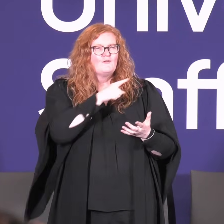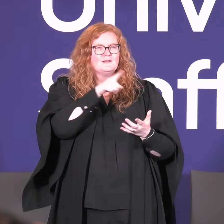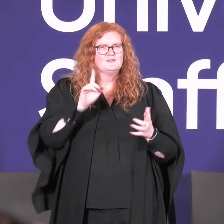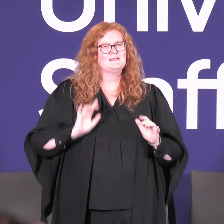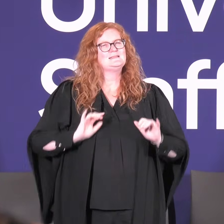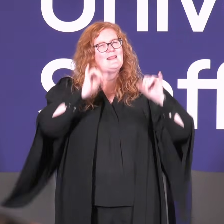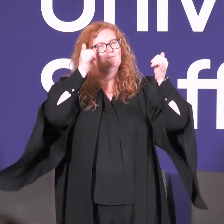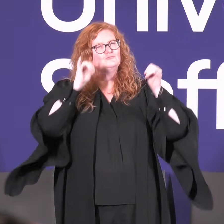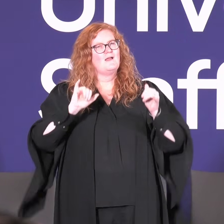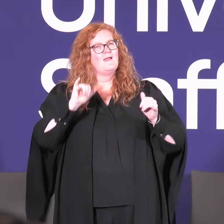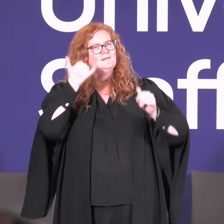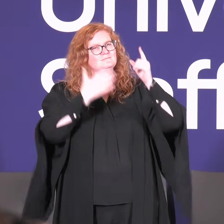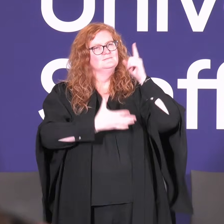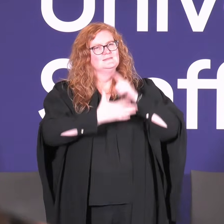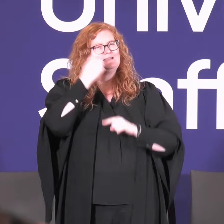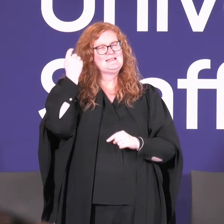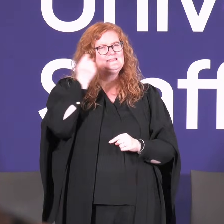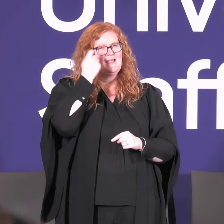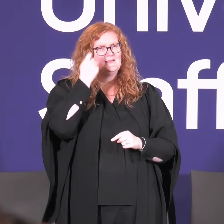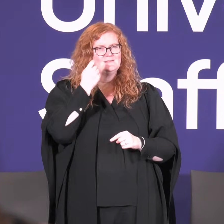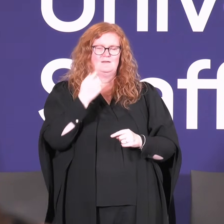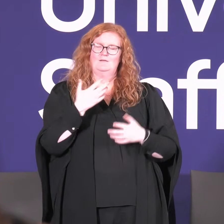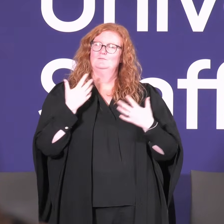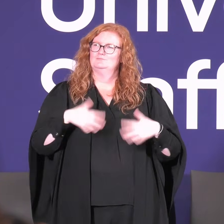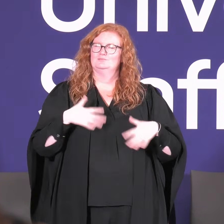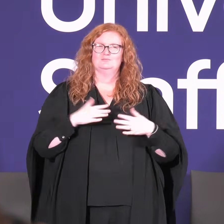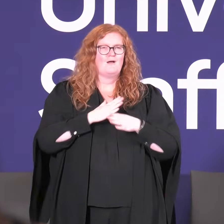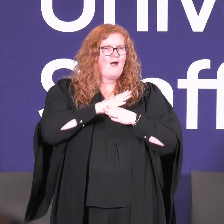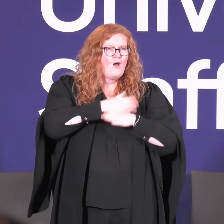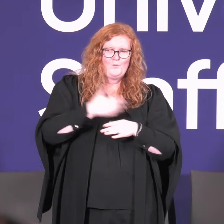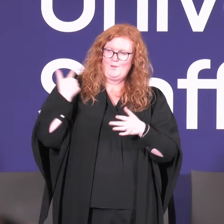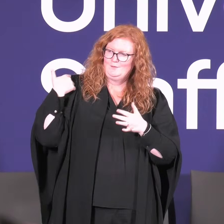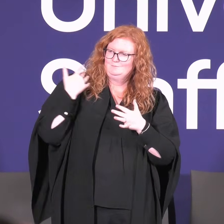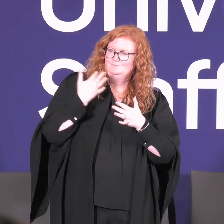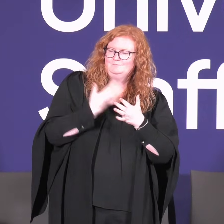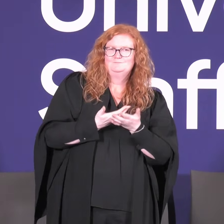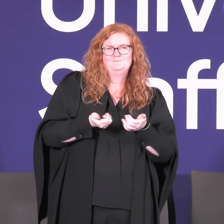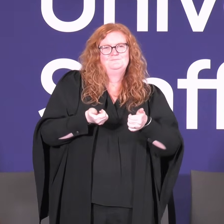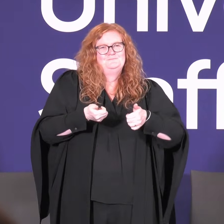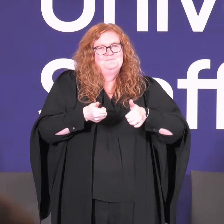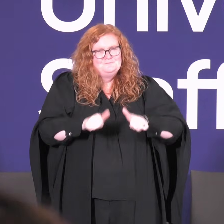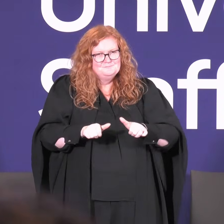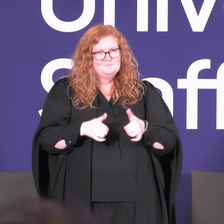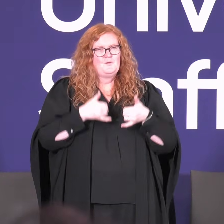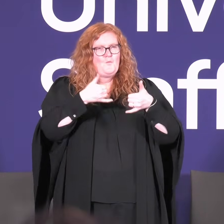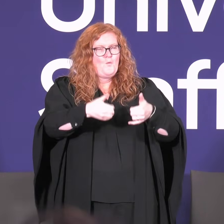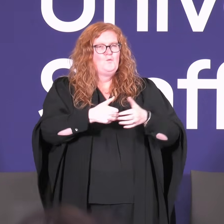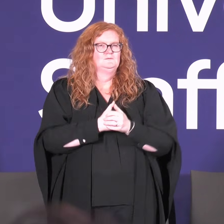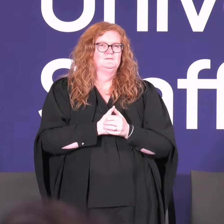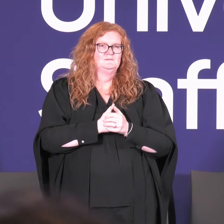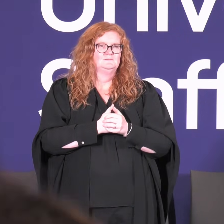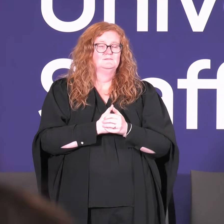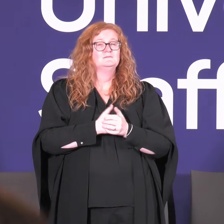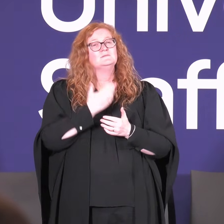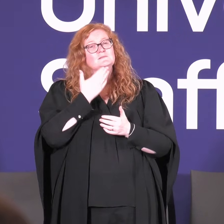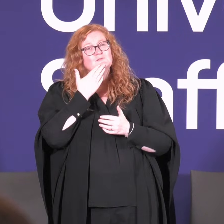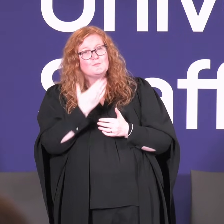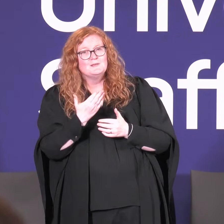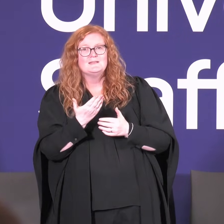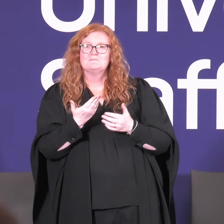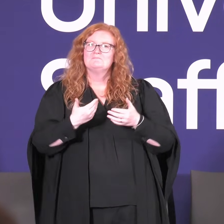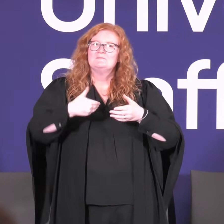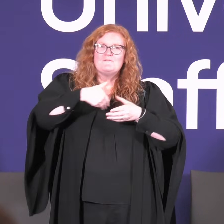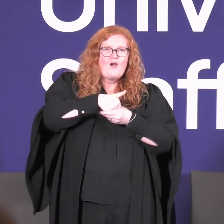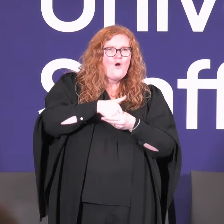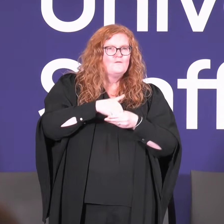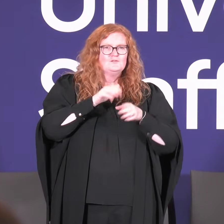their success and reward the hard work that goes into gaining an academic award. So please, during the ceremony, don't